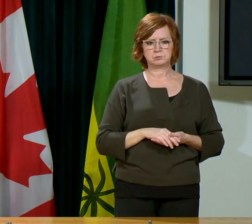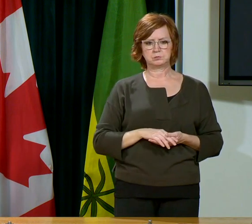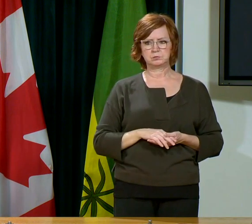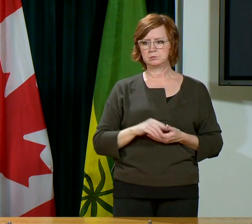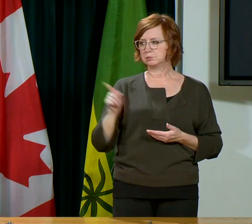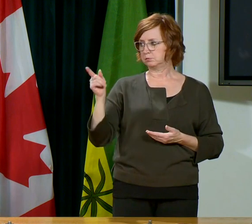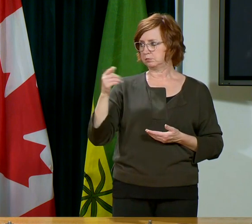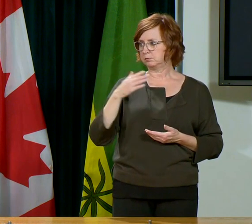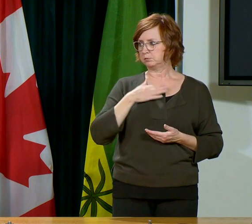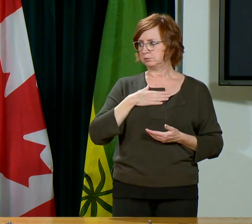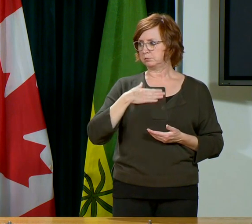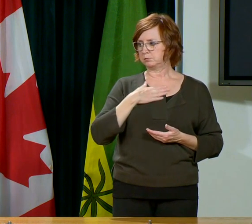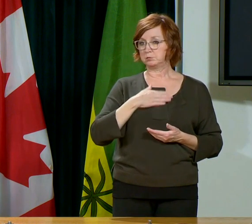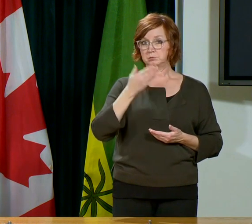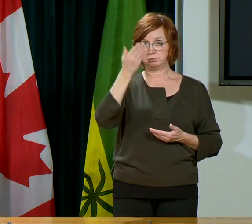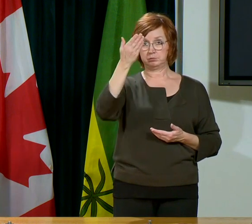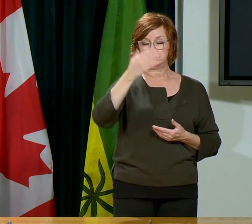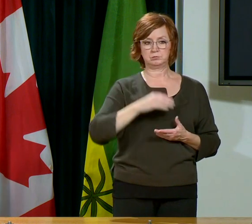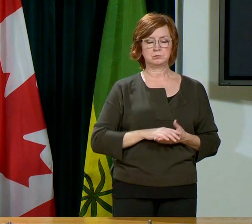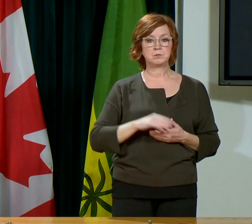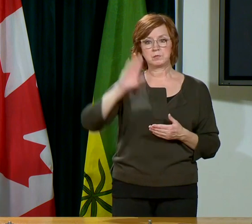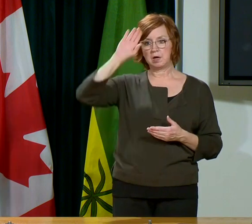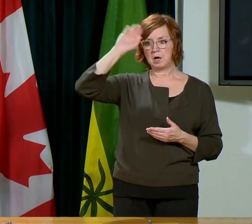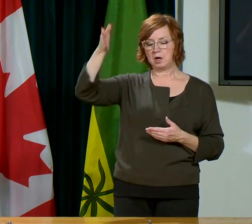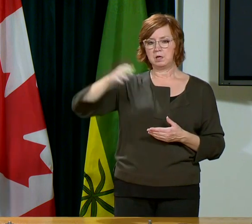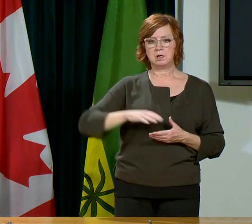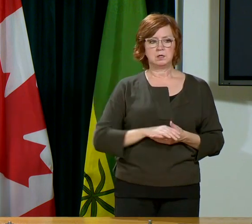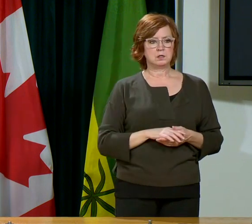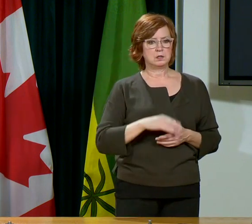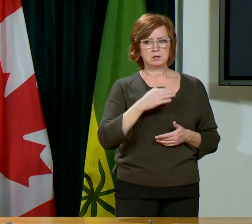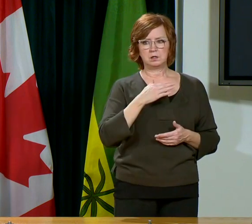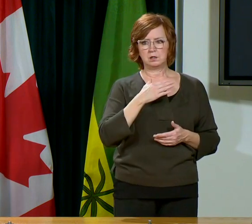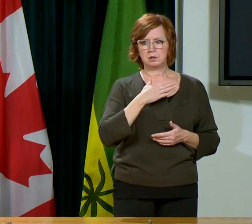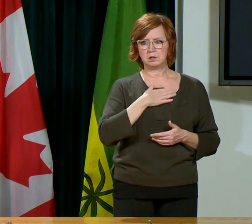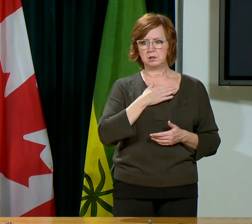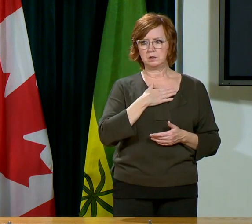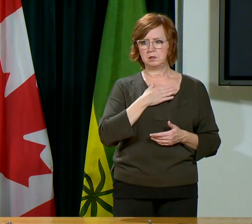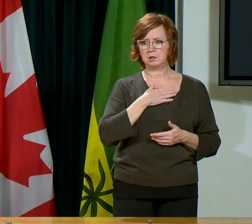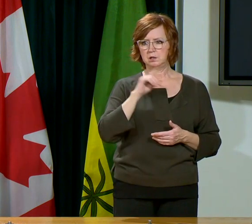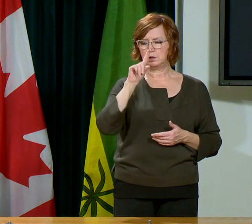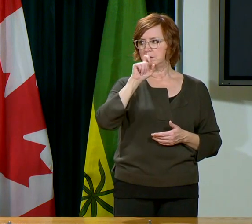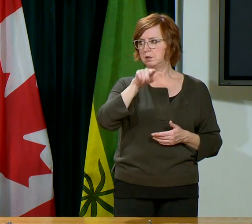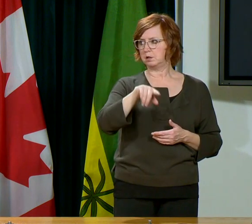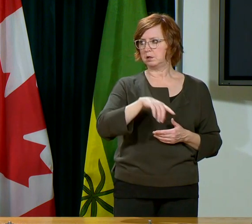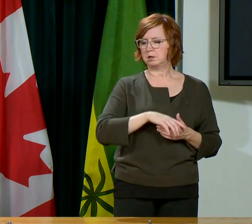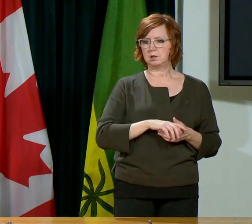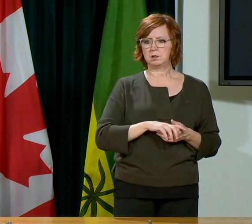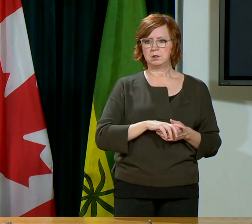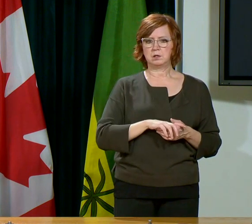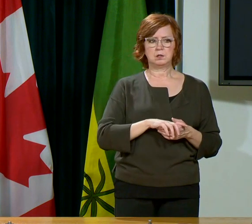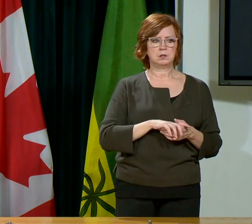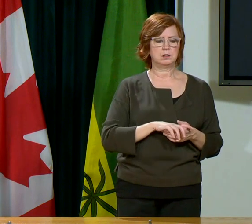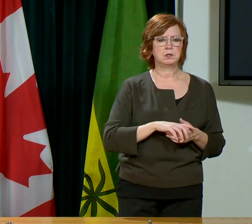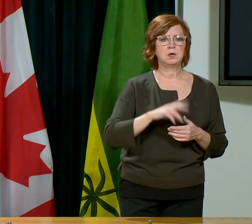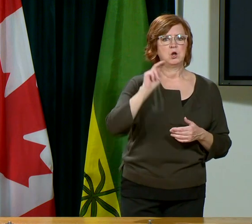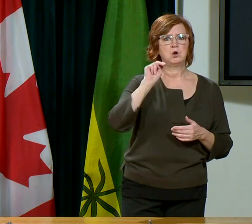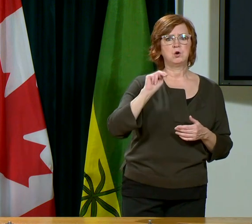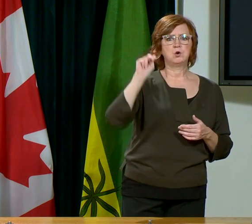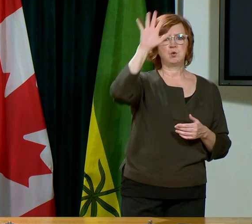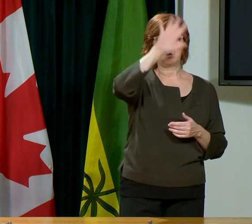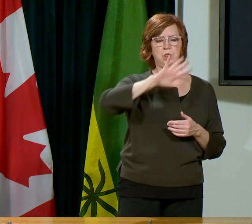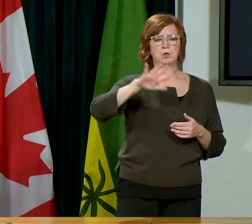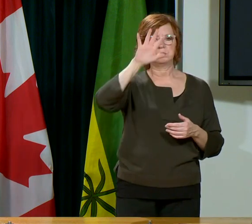Go ahead, please. Hi, sorry. My question is regarding the Intertribal Health Authority in the north and